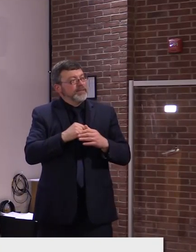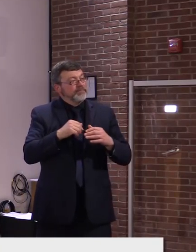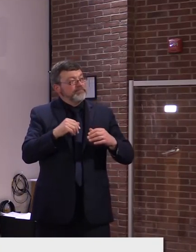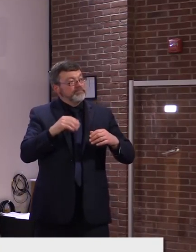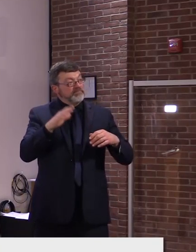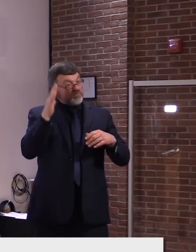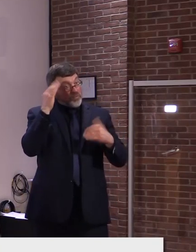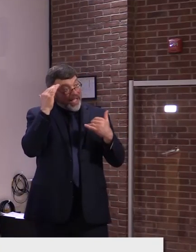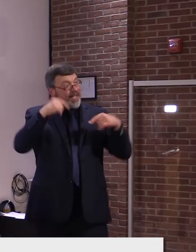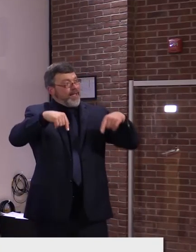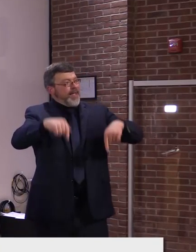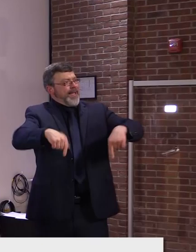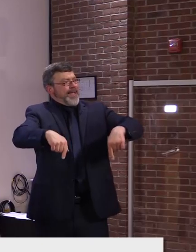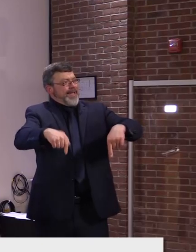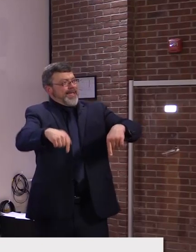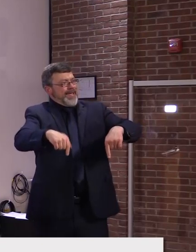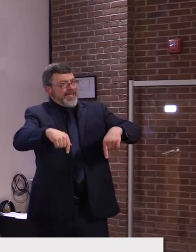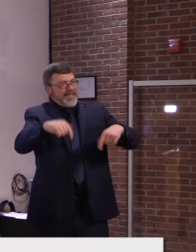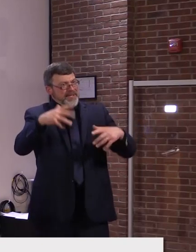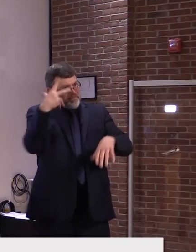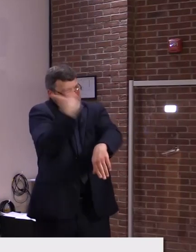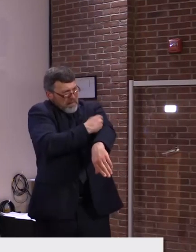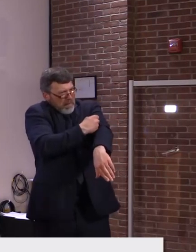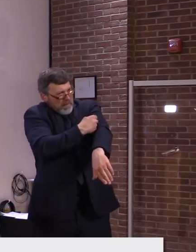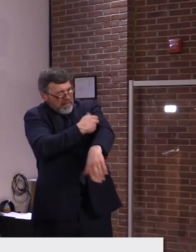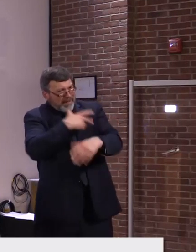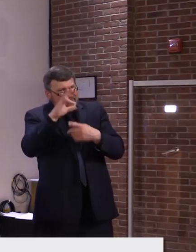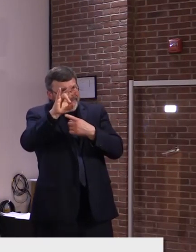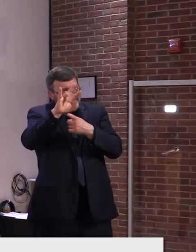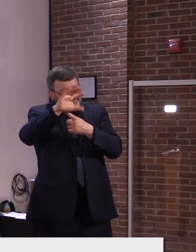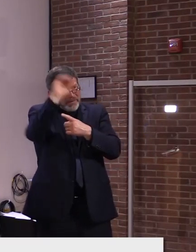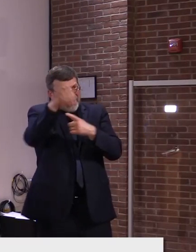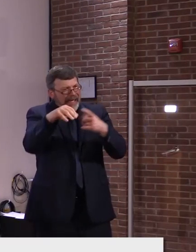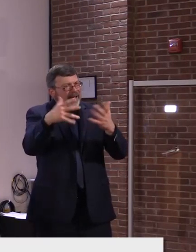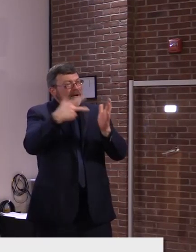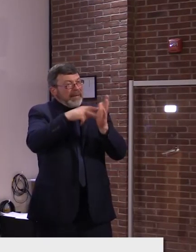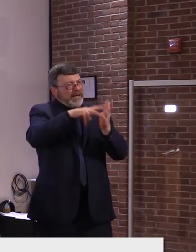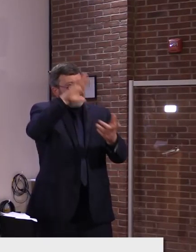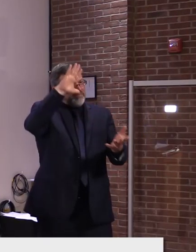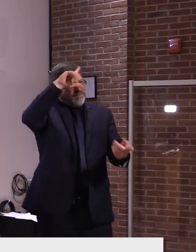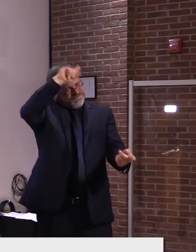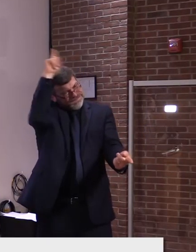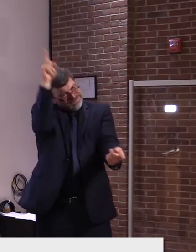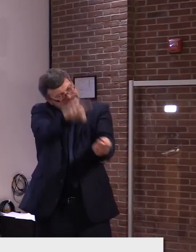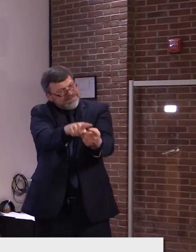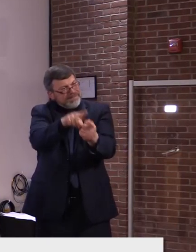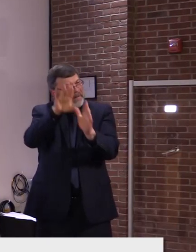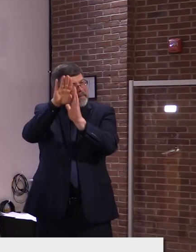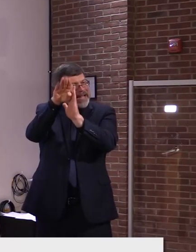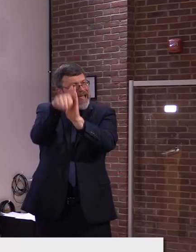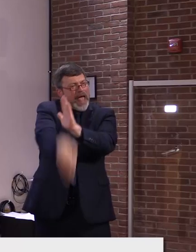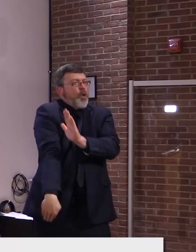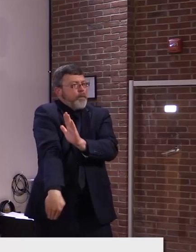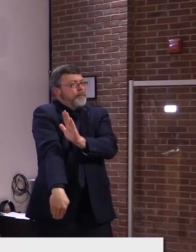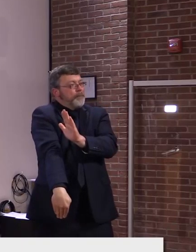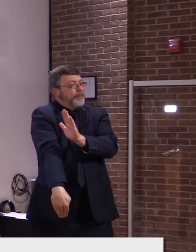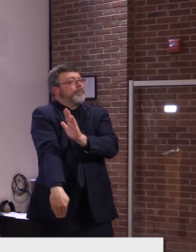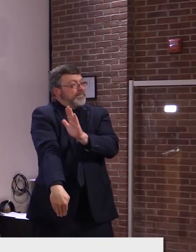or flu-like symptoms in the state at this time, coming down from those peak areas where we were